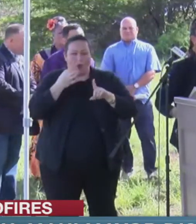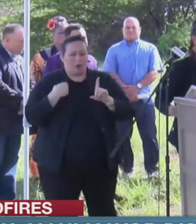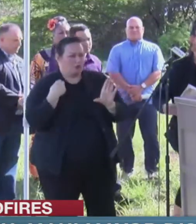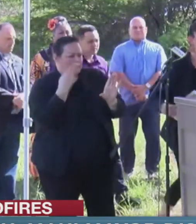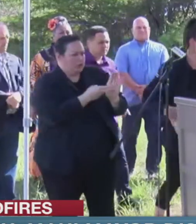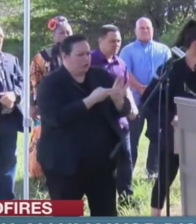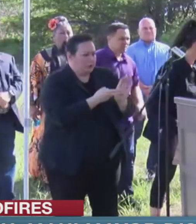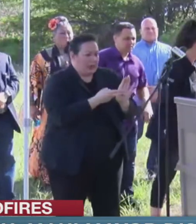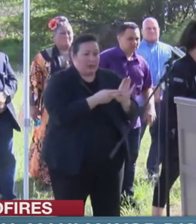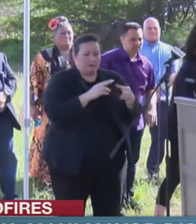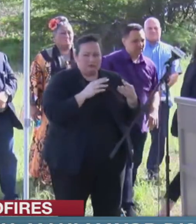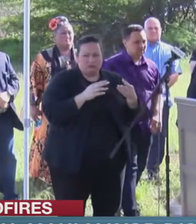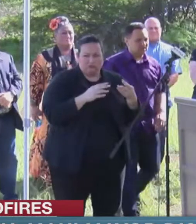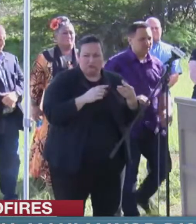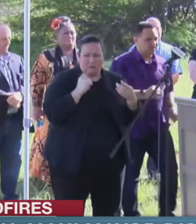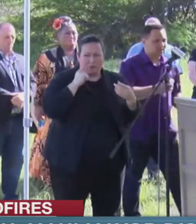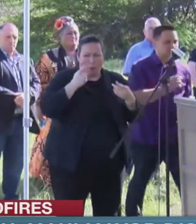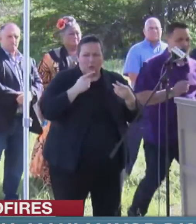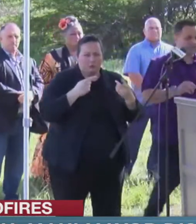program? Okay.